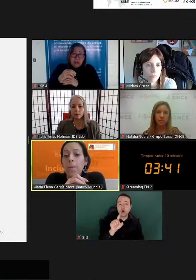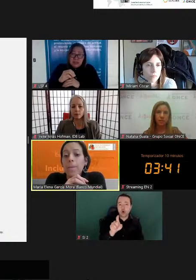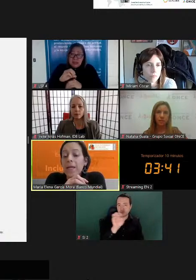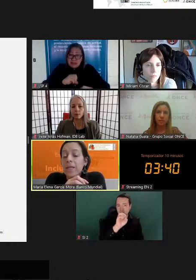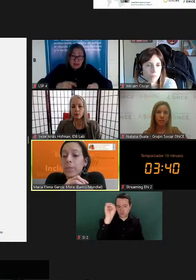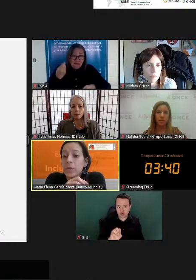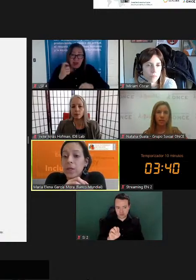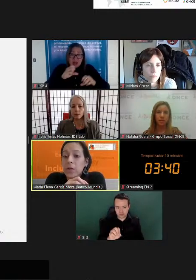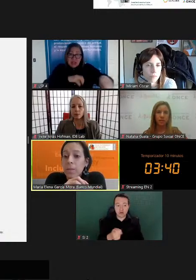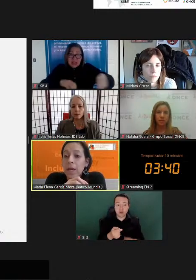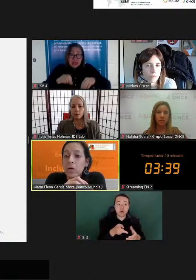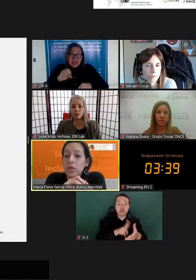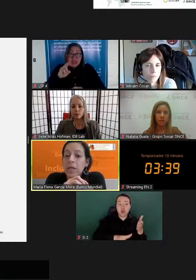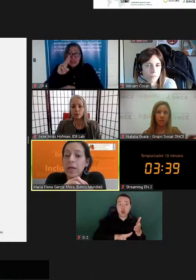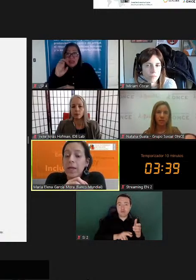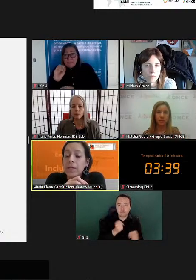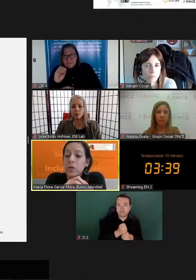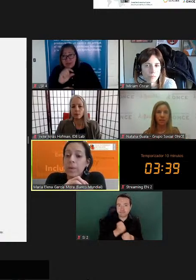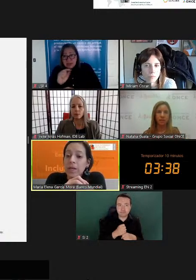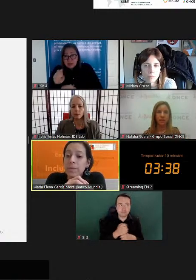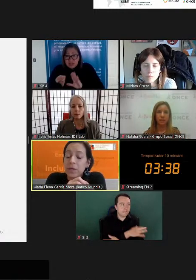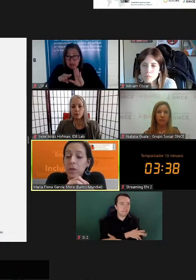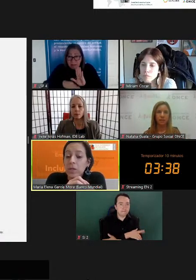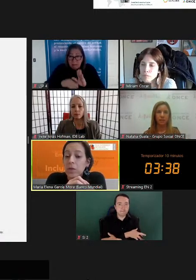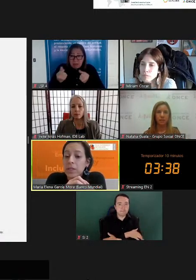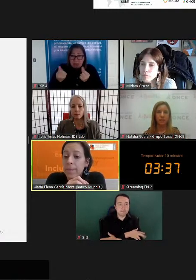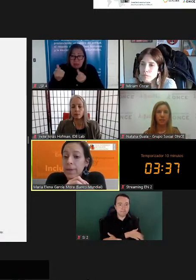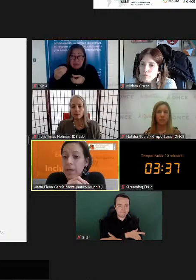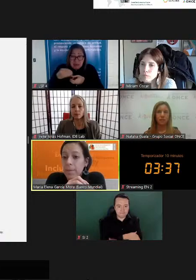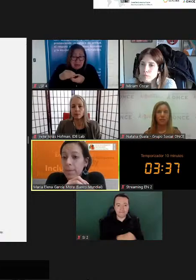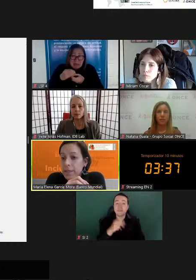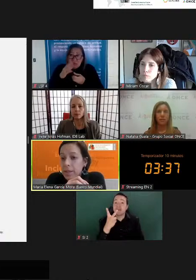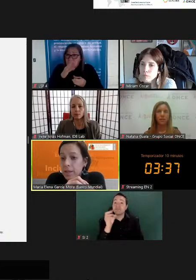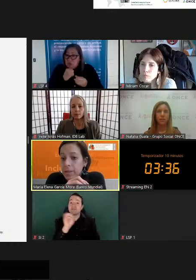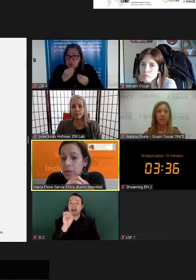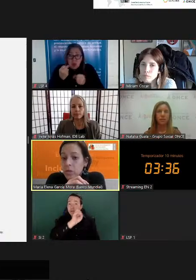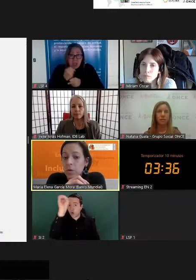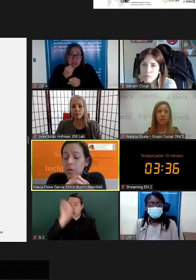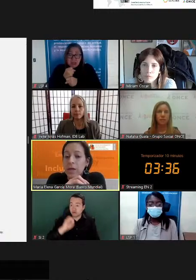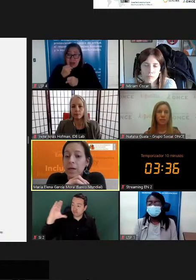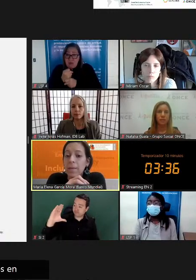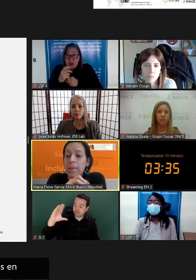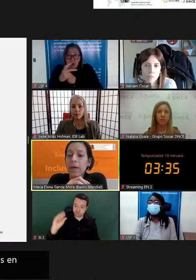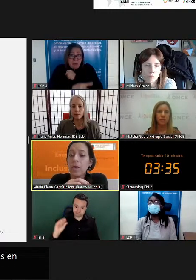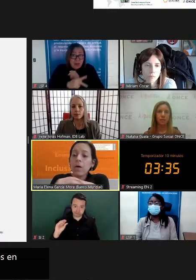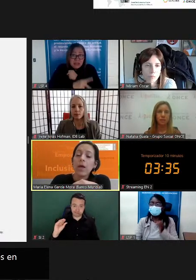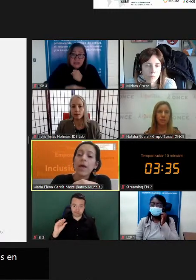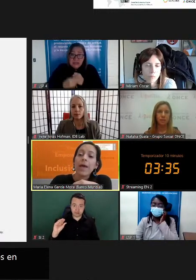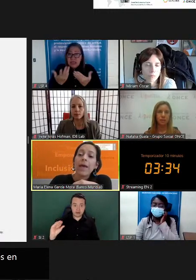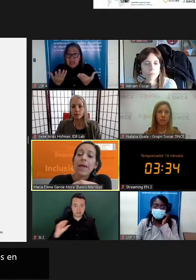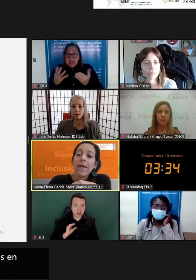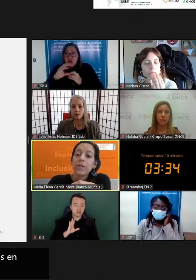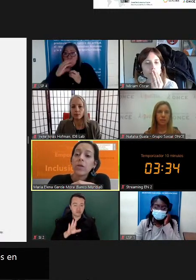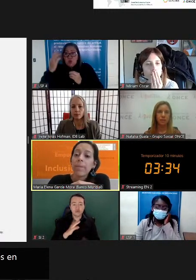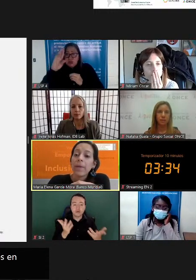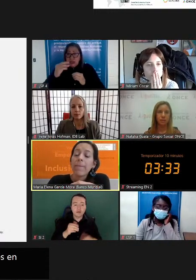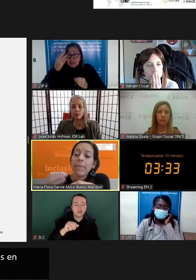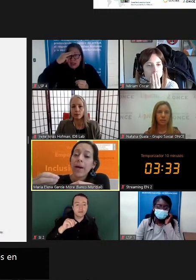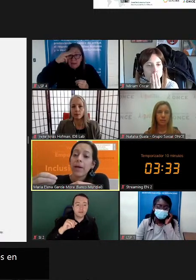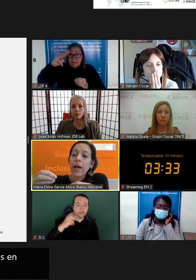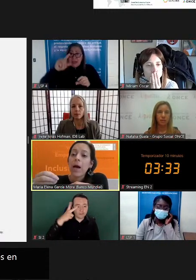doubles and the rate of an activity 20 percent less of income improv people with